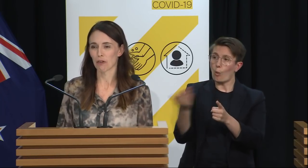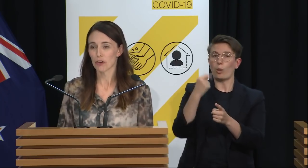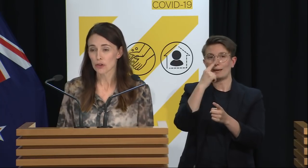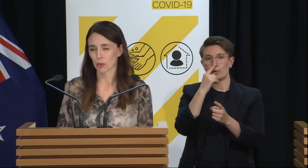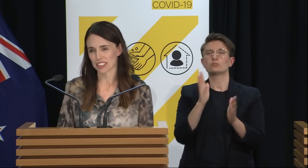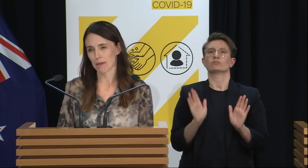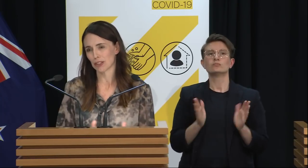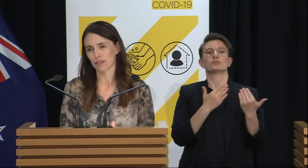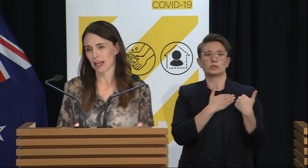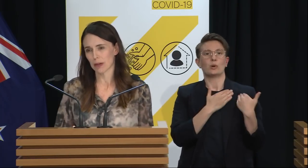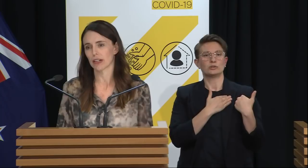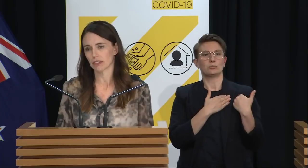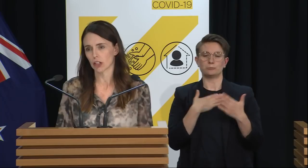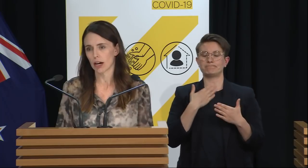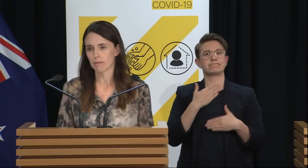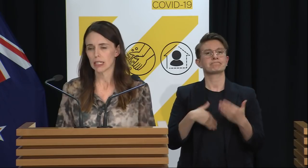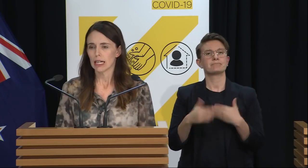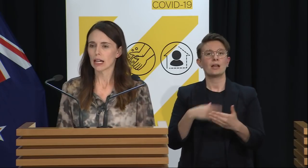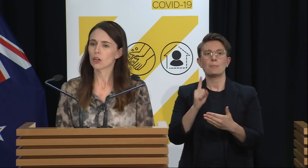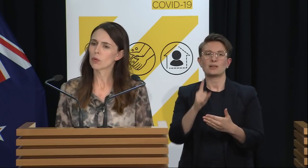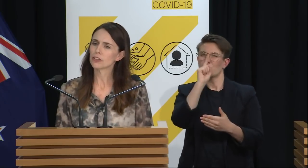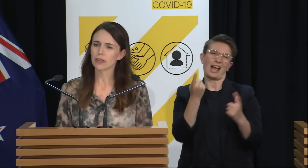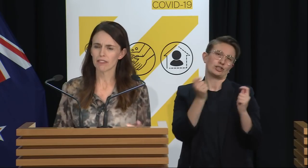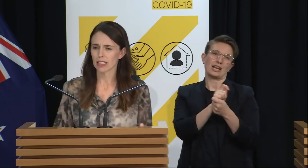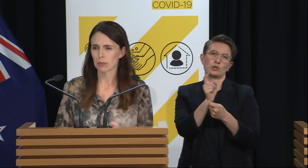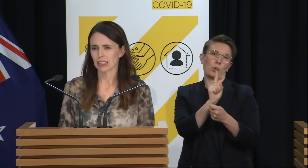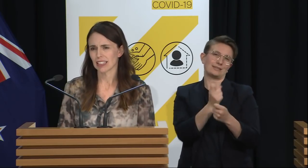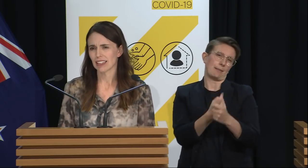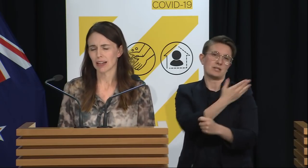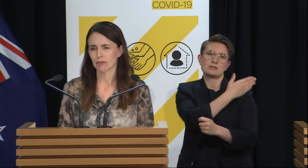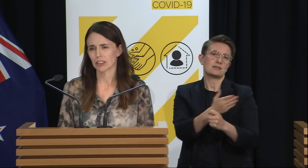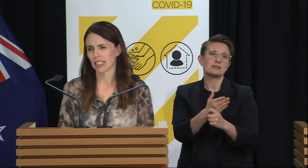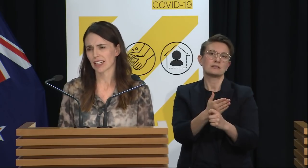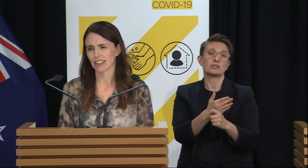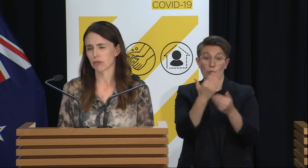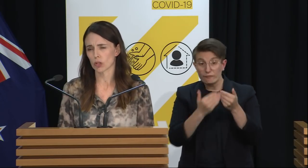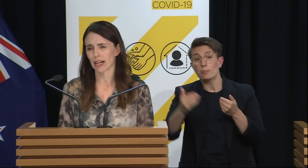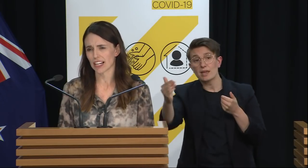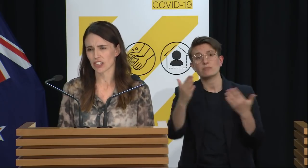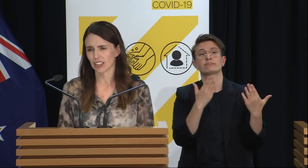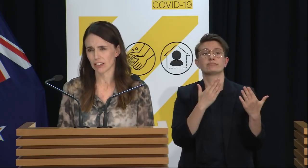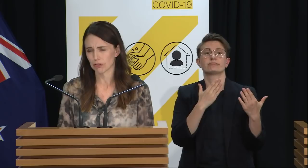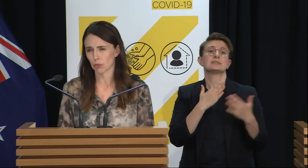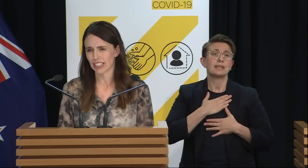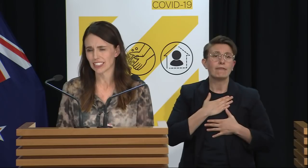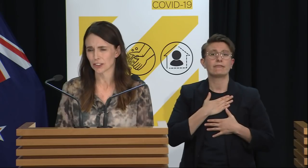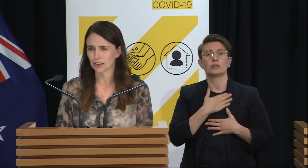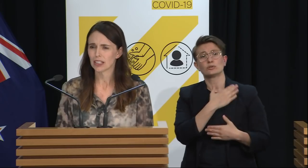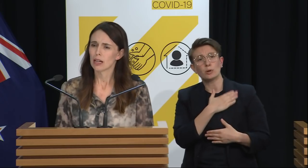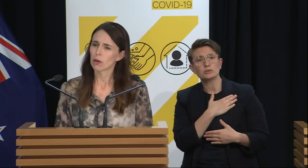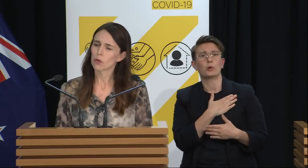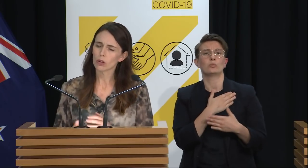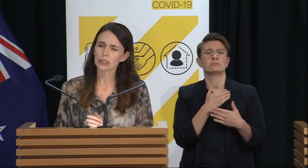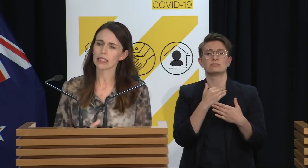then reverse what has happened over that period of time. Look, we do have the ability to take enforcement action if we need